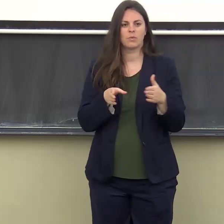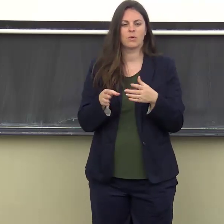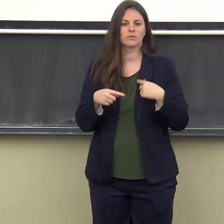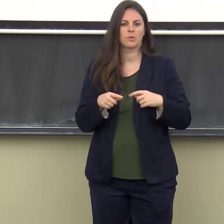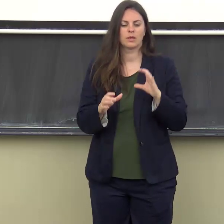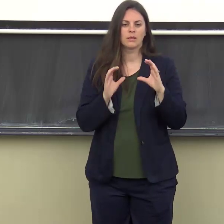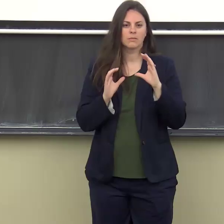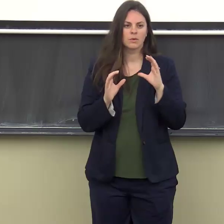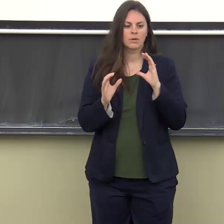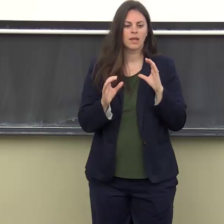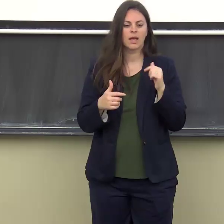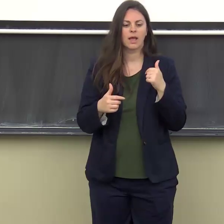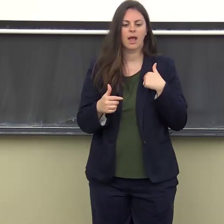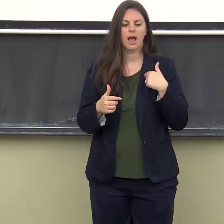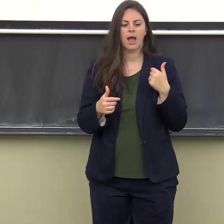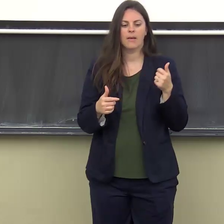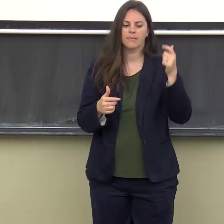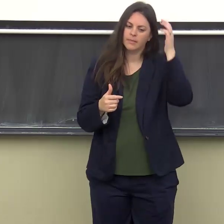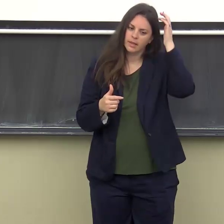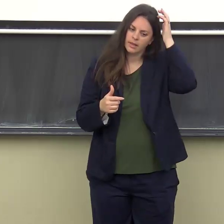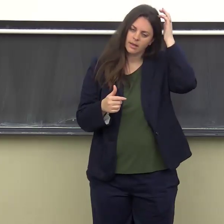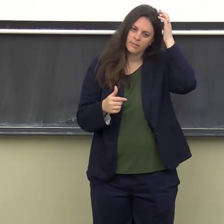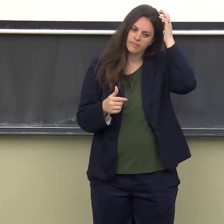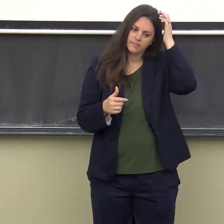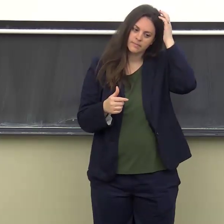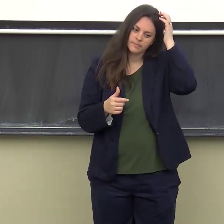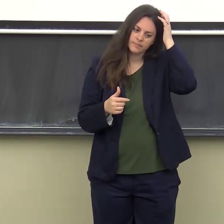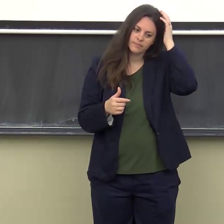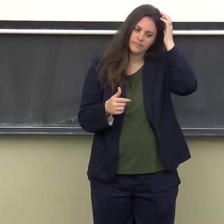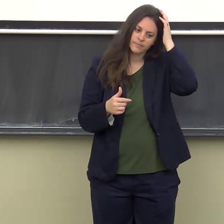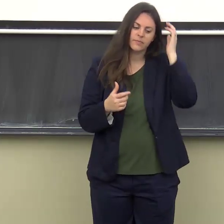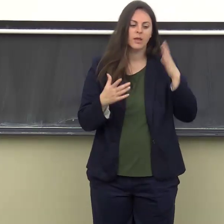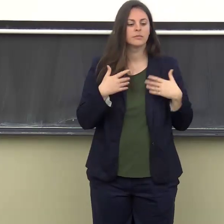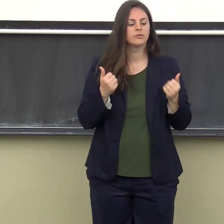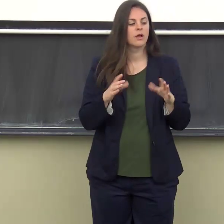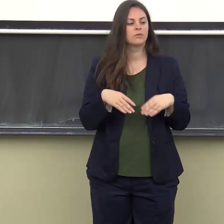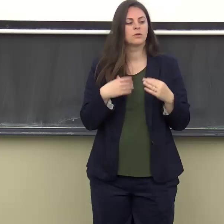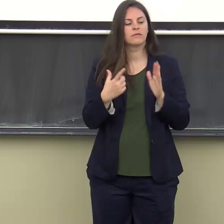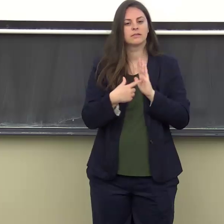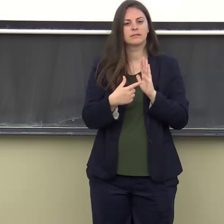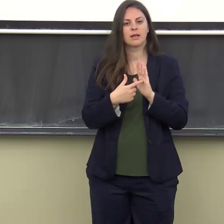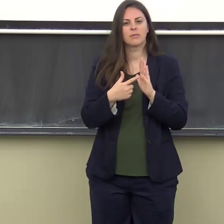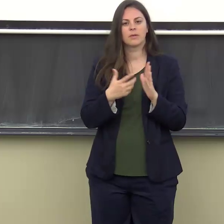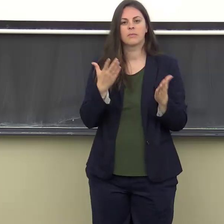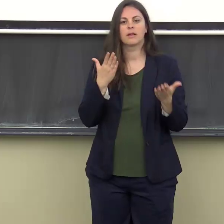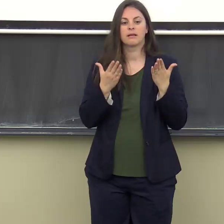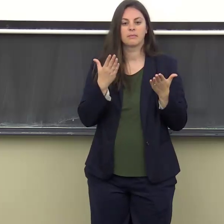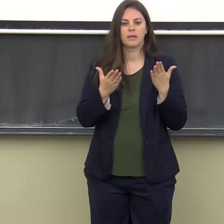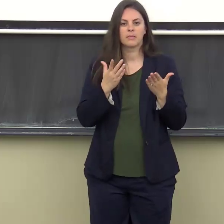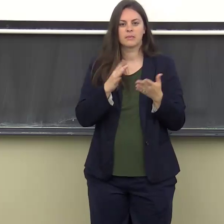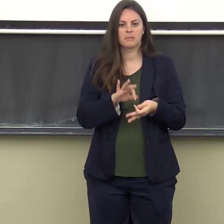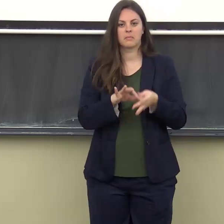bit out on, I'm trying to give this example because so much of what we're talking about is if there's a misinterpretation. I